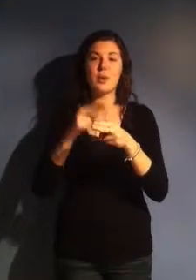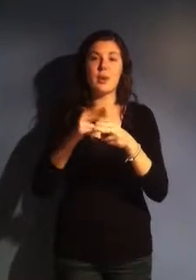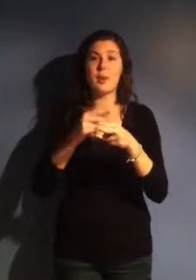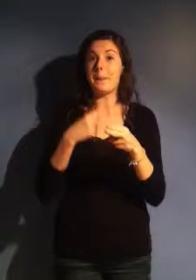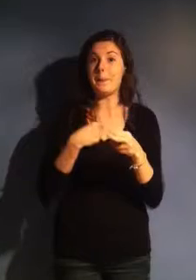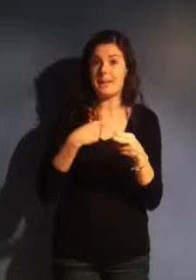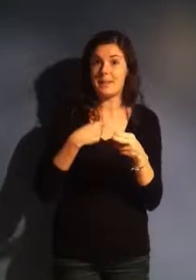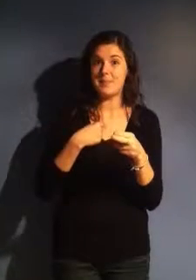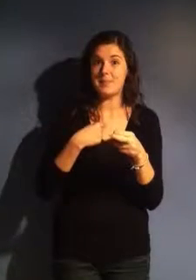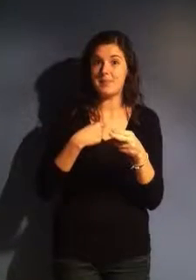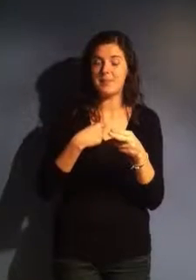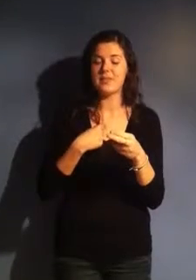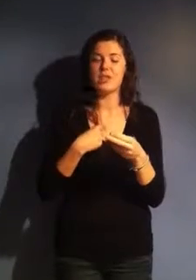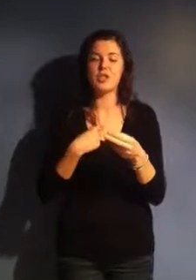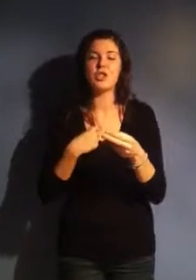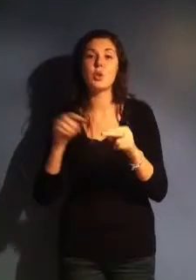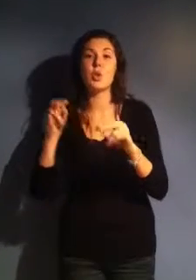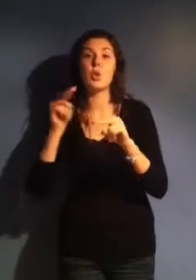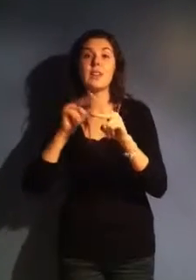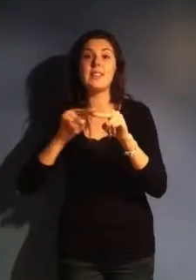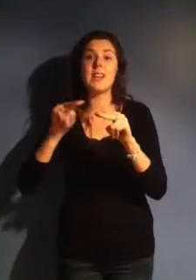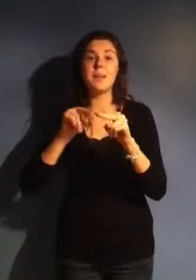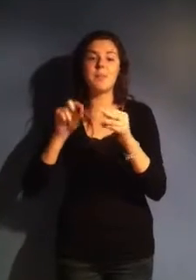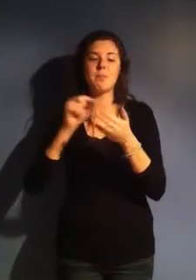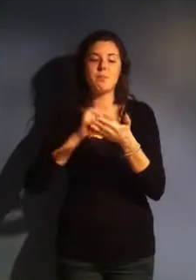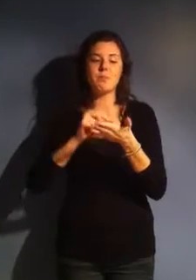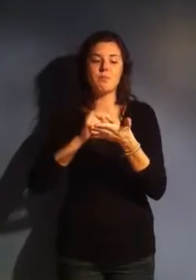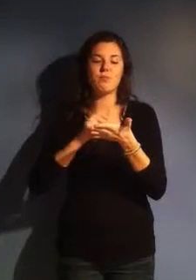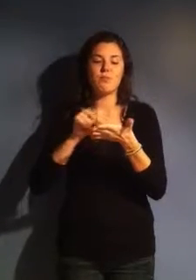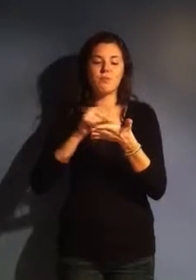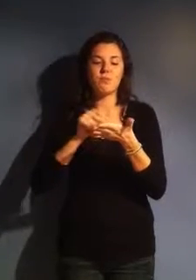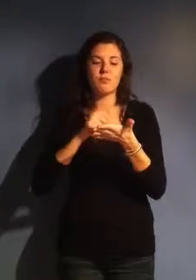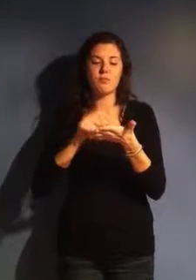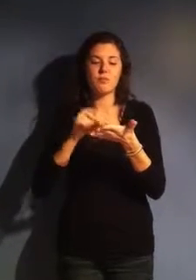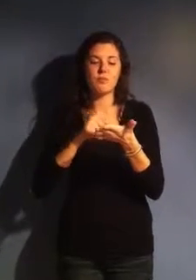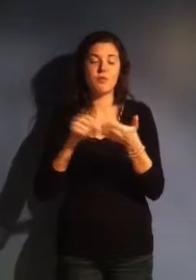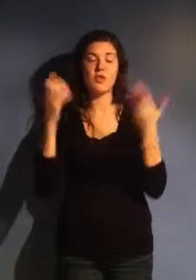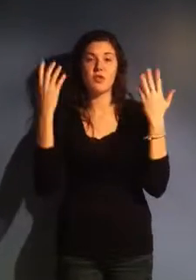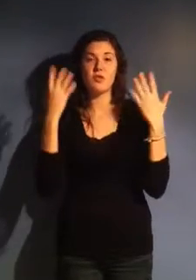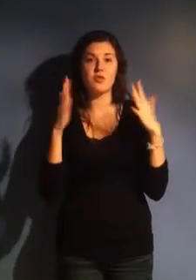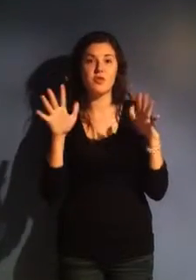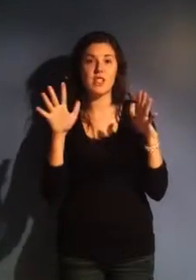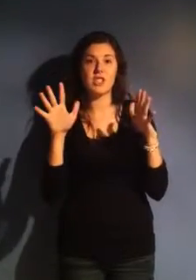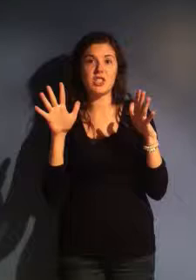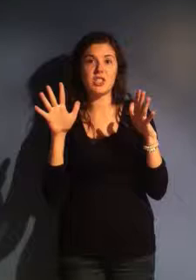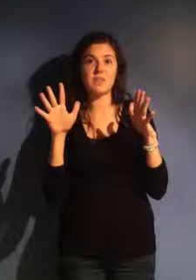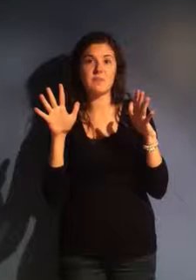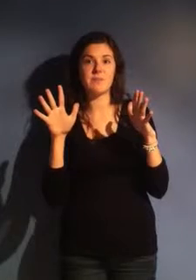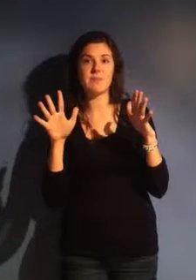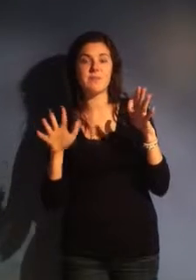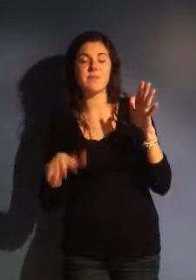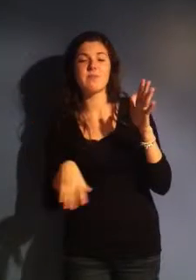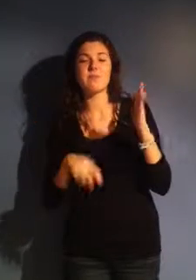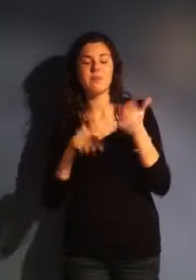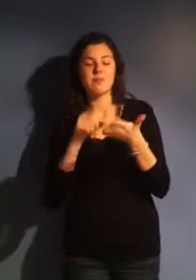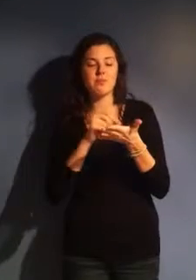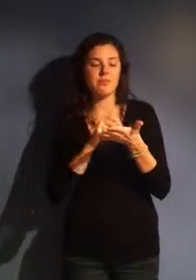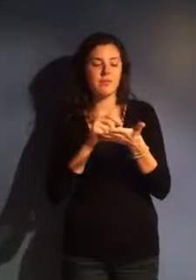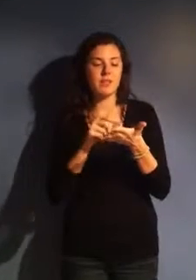CMV B71. The date is 8/27/96, and PC are my initials. And I